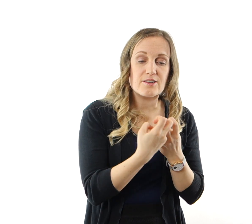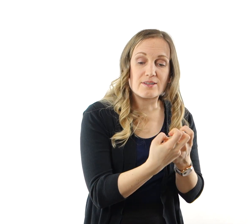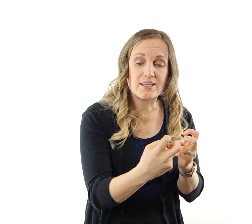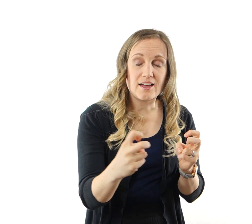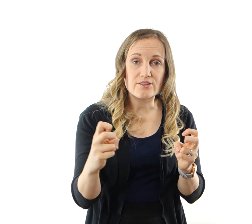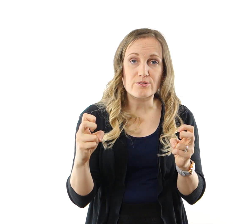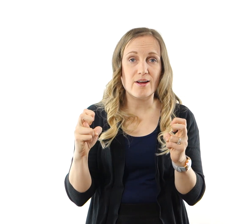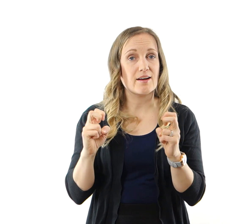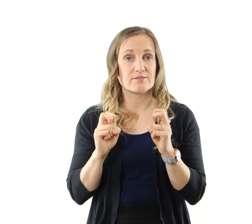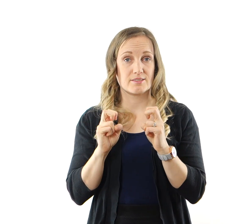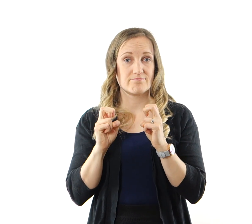you gather around.